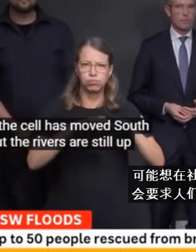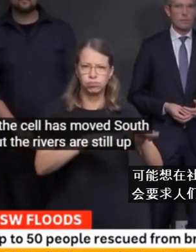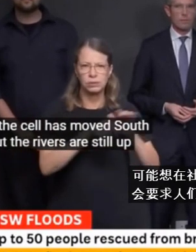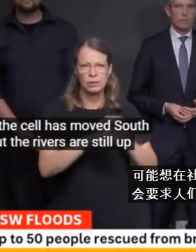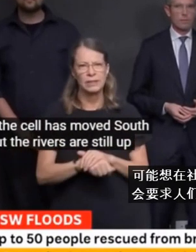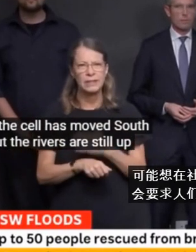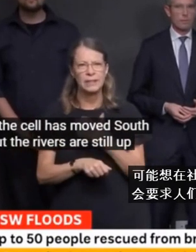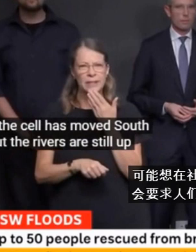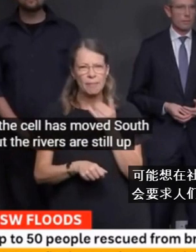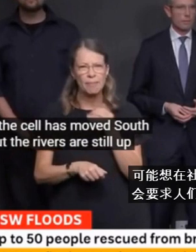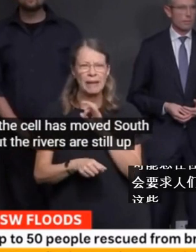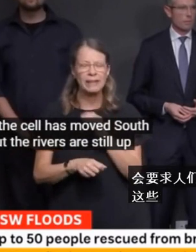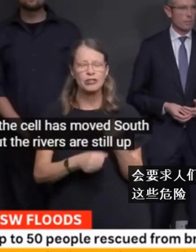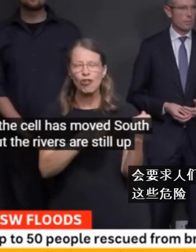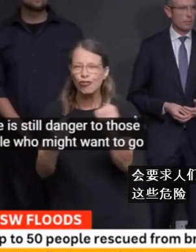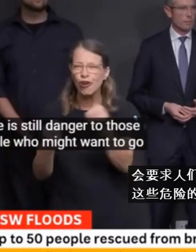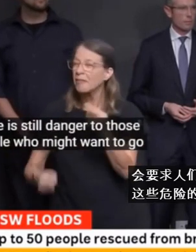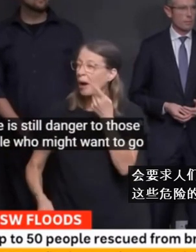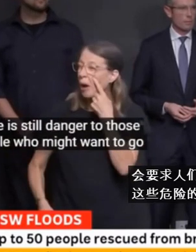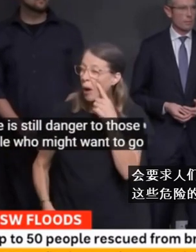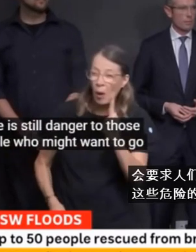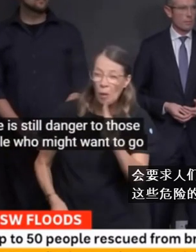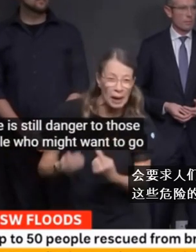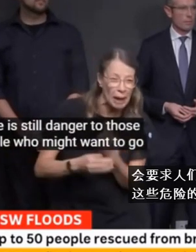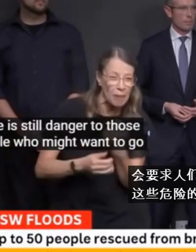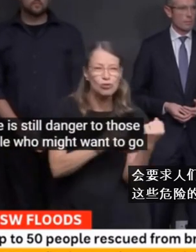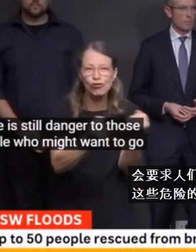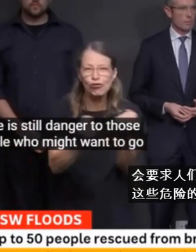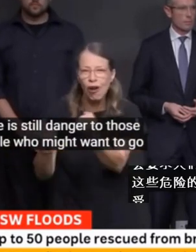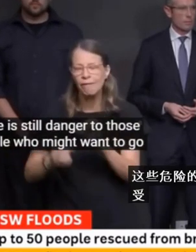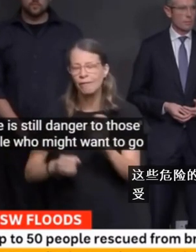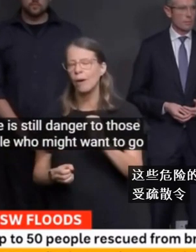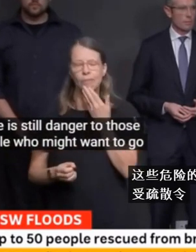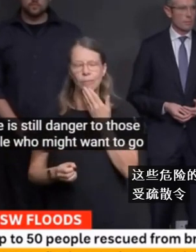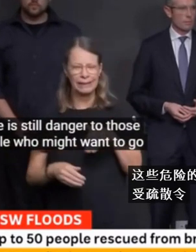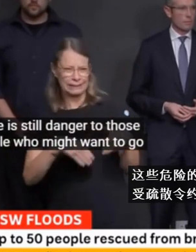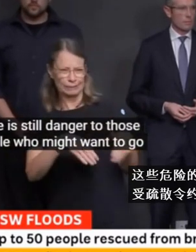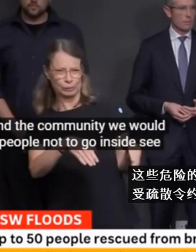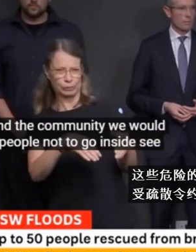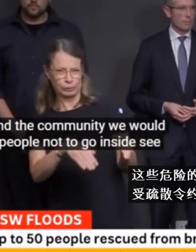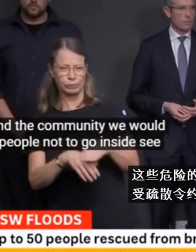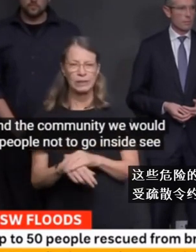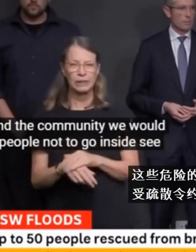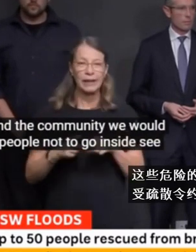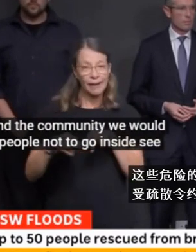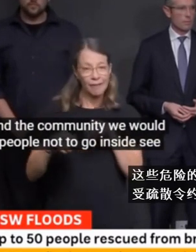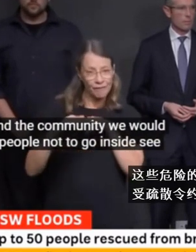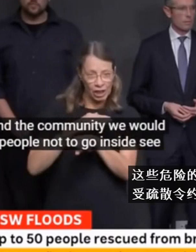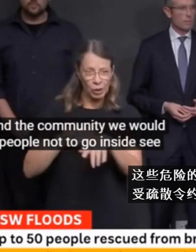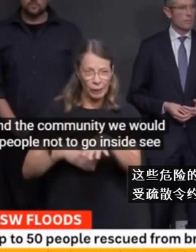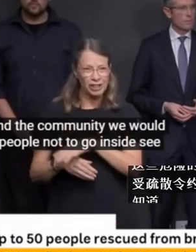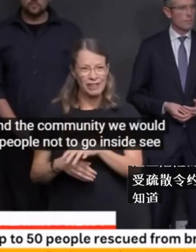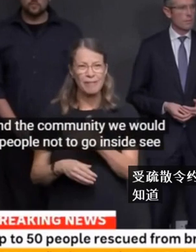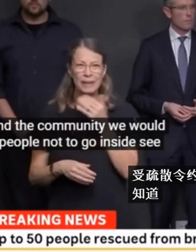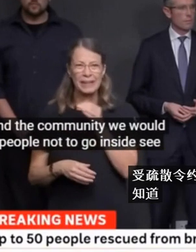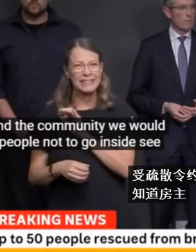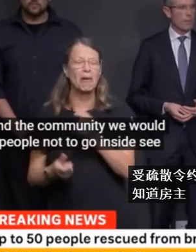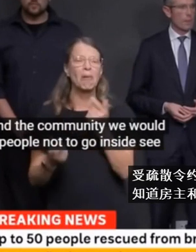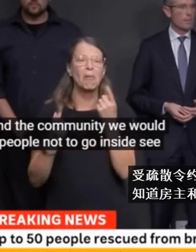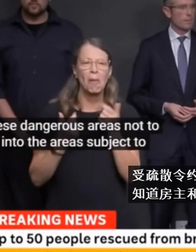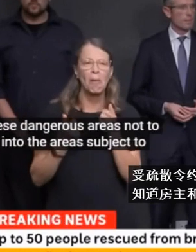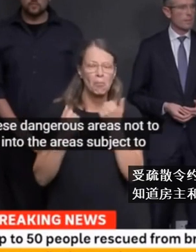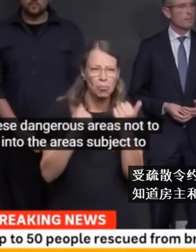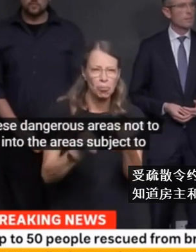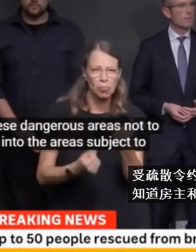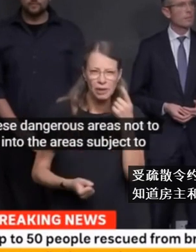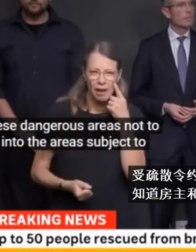ask people not to go and sightsee in these dangerous areas, not to go into the areas subject to evacuation orders. I know